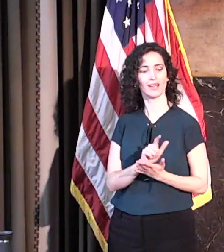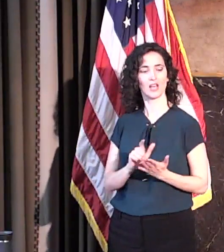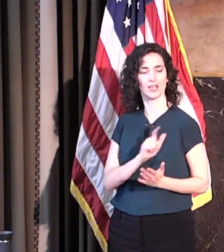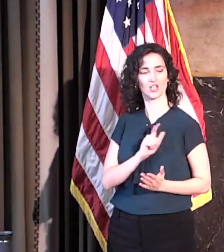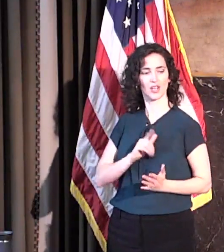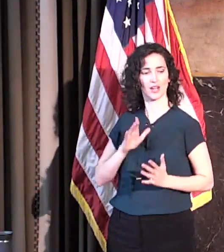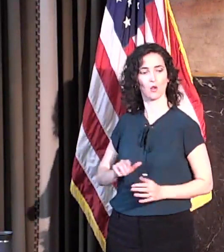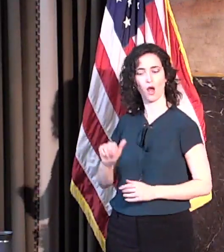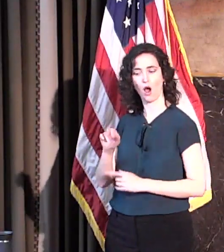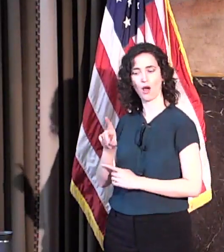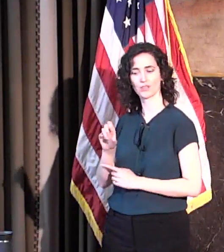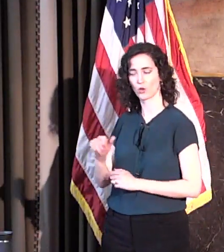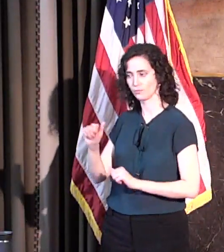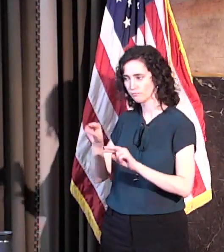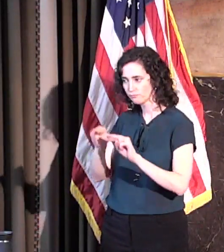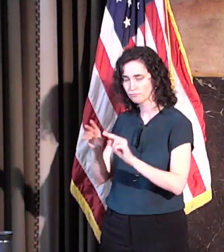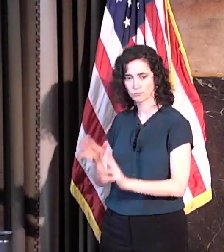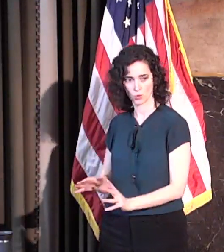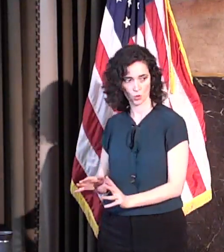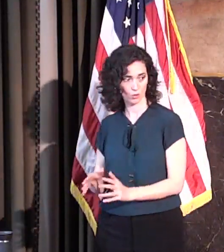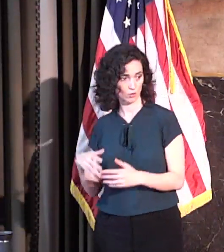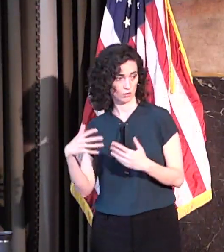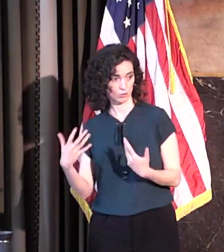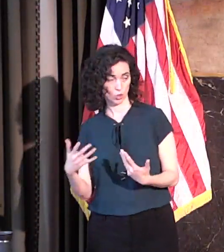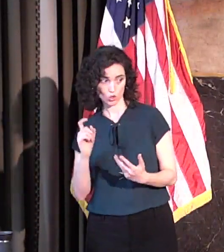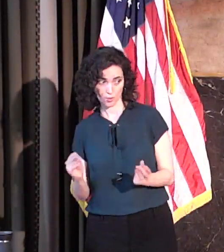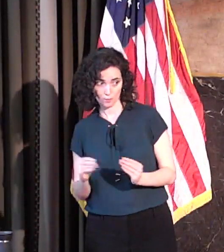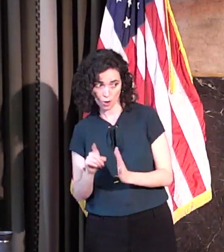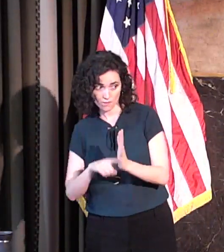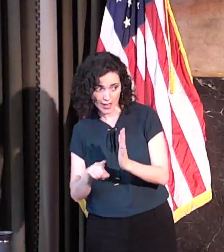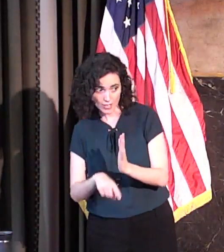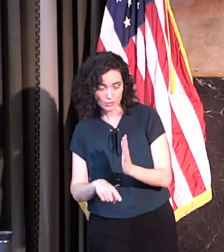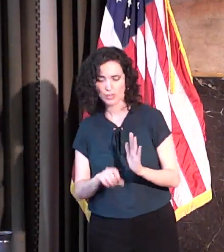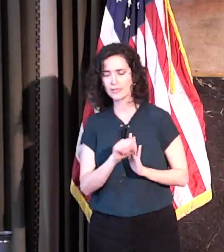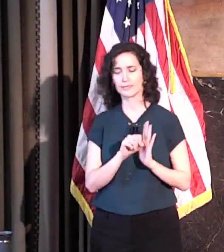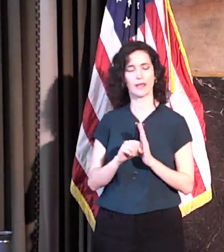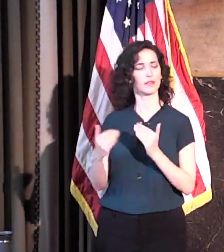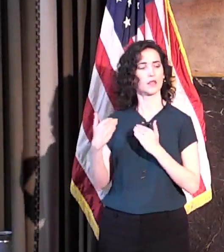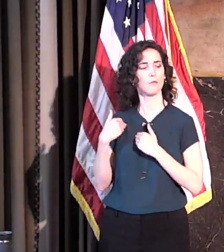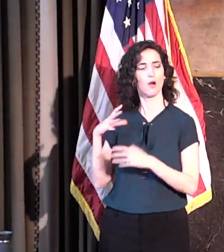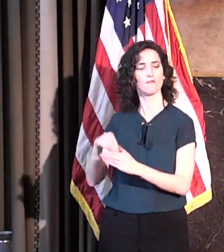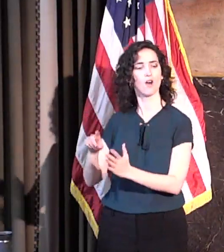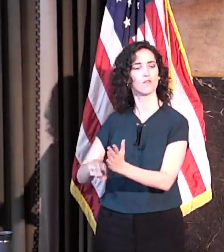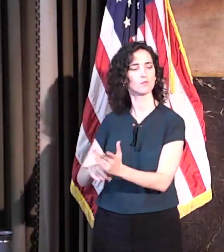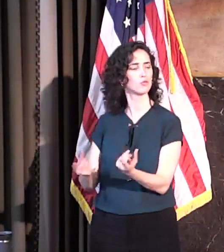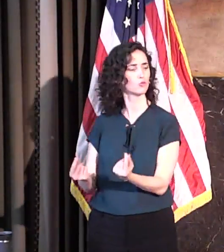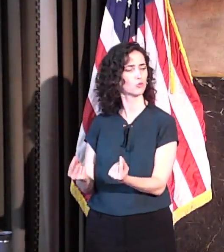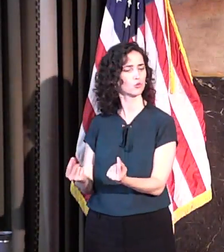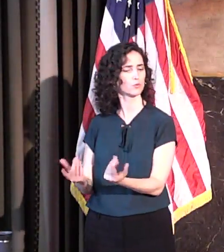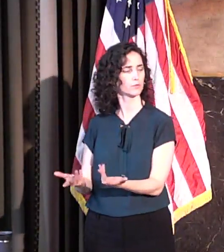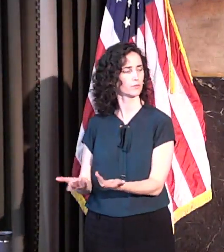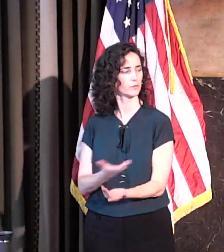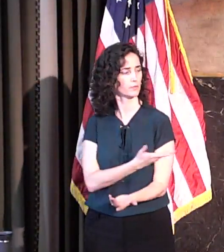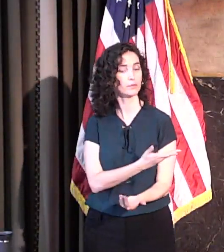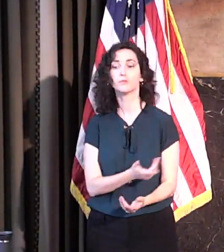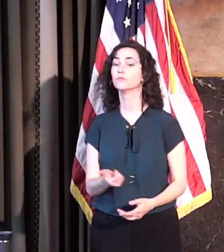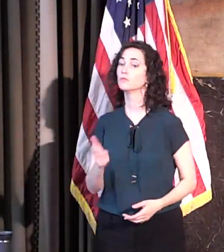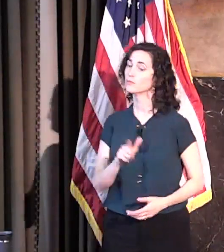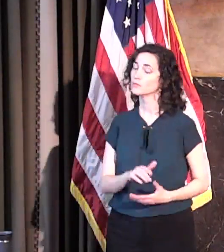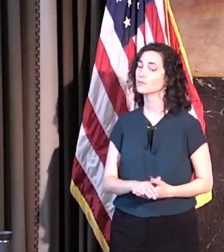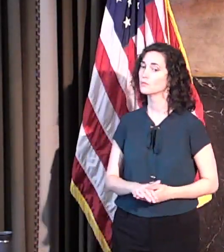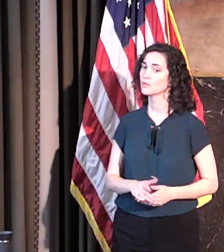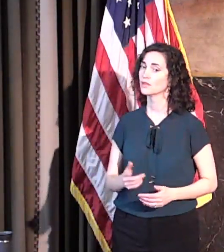and what role would the state, if any, play in that investigation? Yeah. I'm not sure that, and it may be fair, I'm